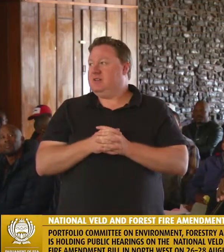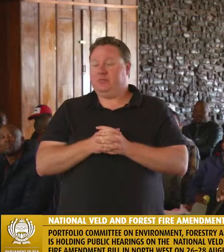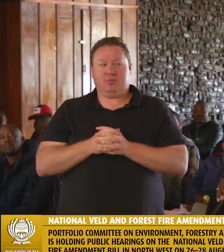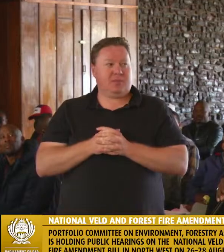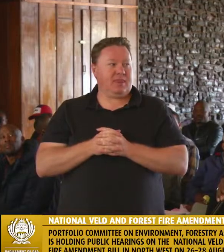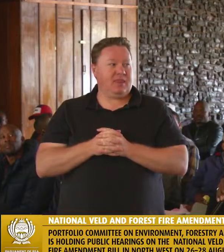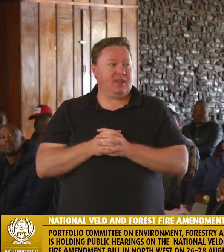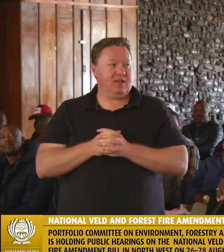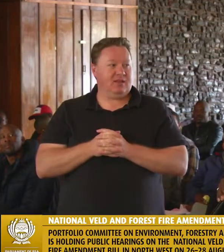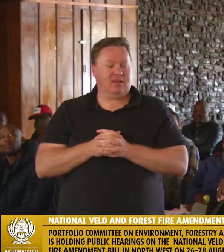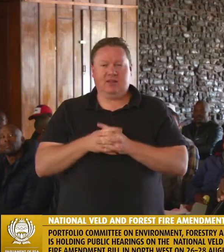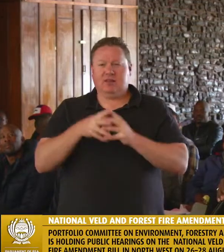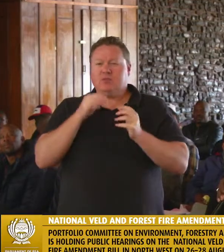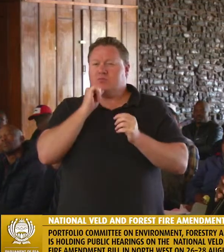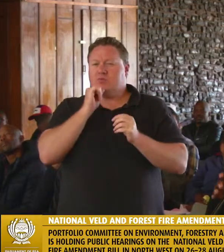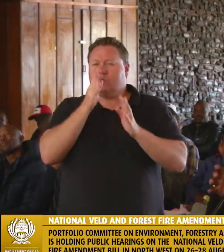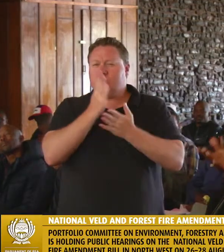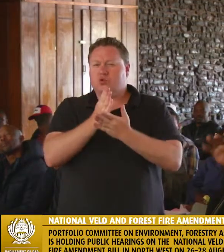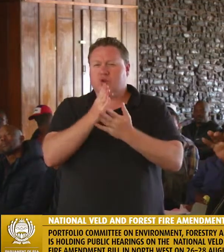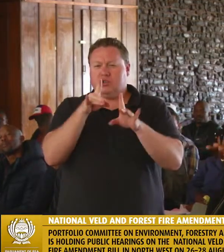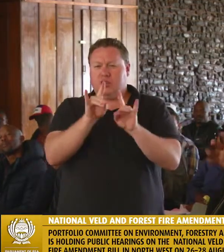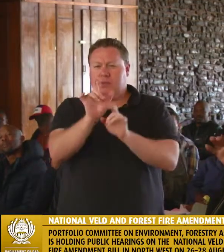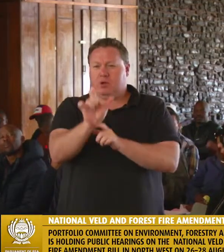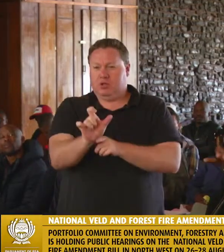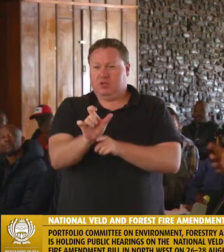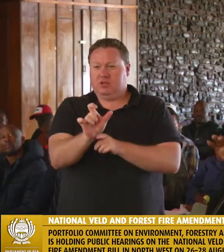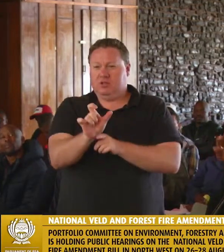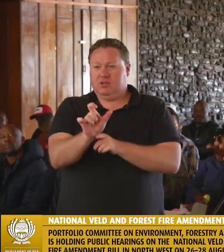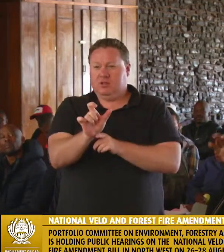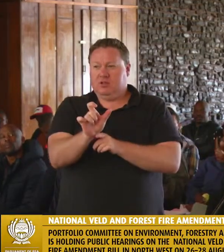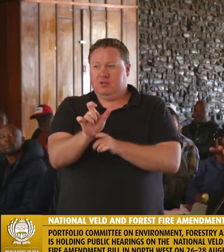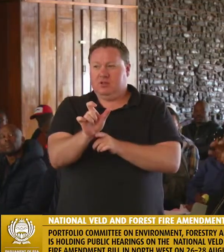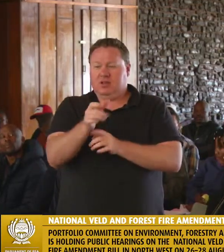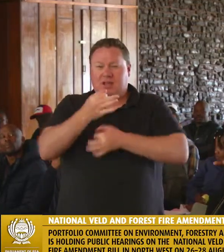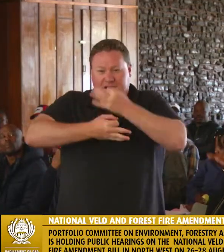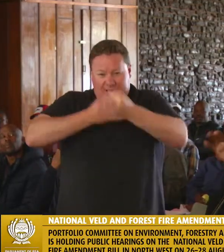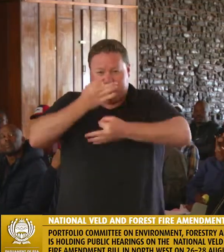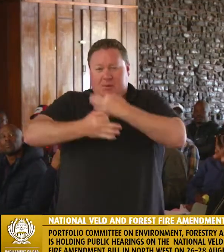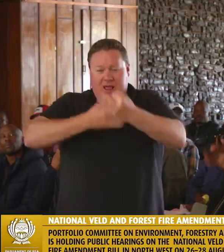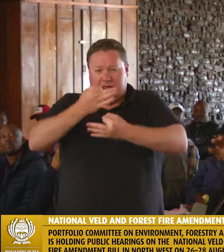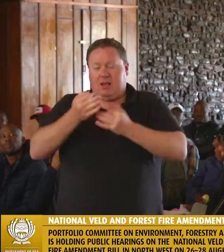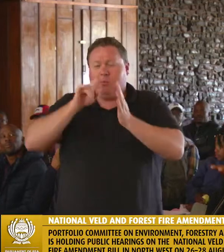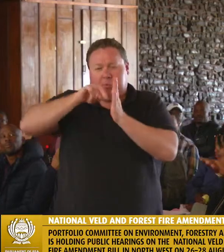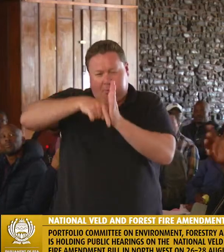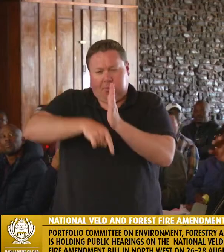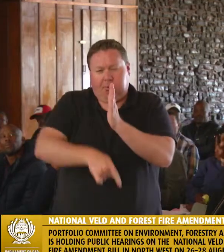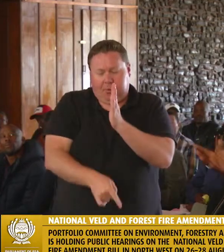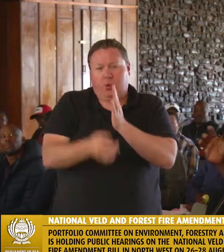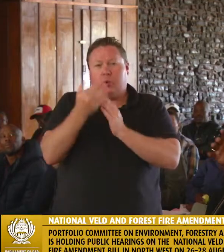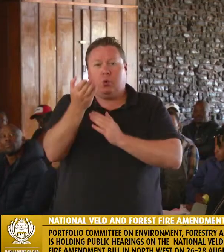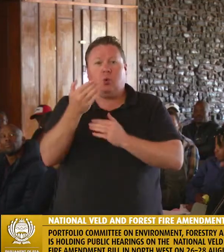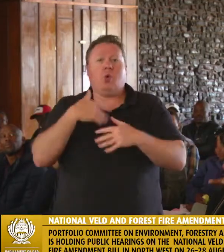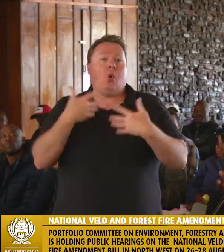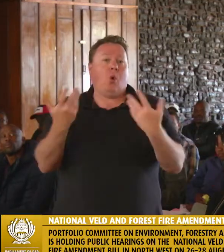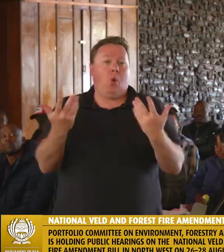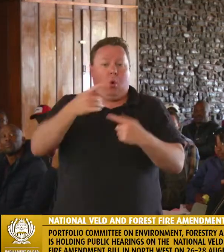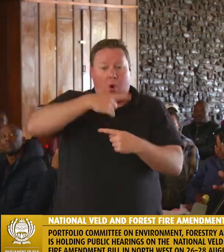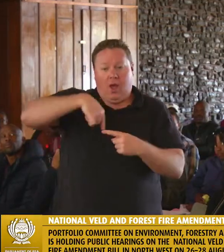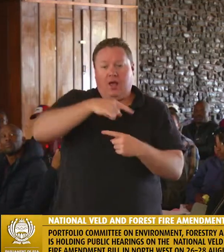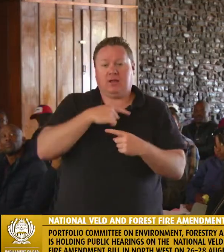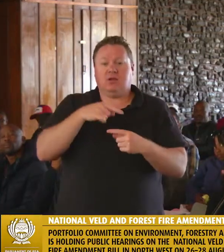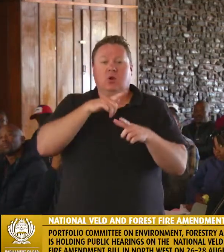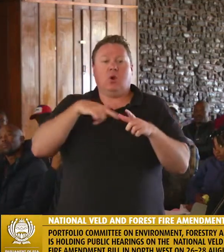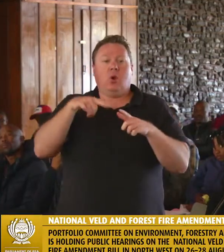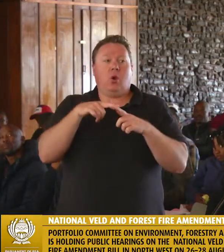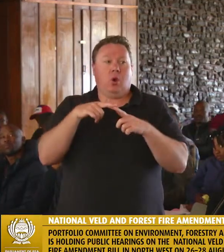Now I'm not sure, Chairperson, you've been well briefed or what happens, or whether us from other local